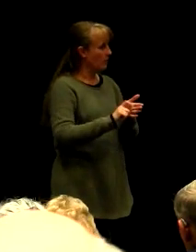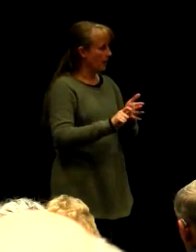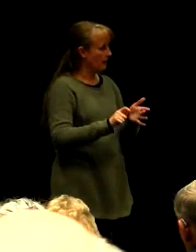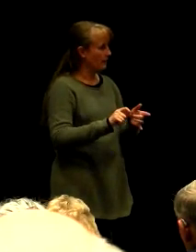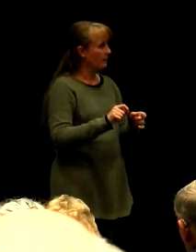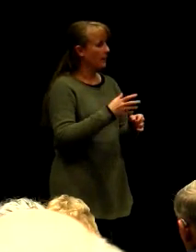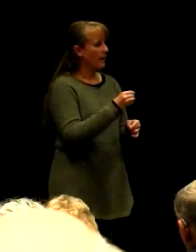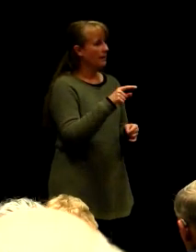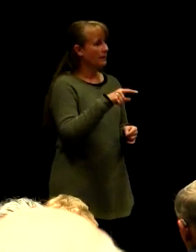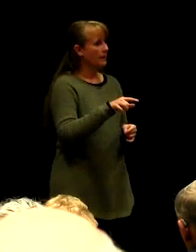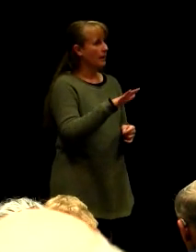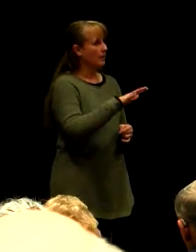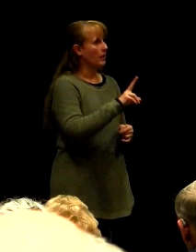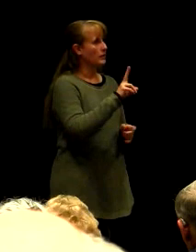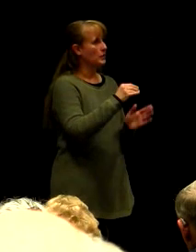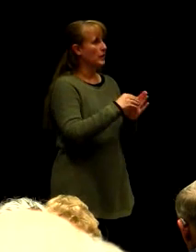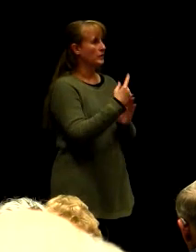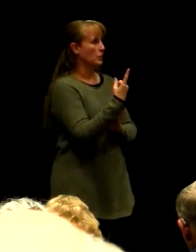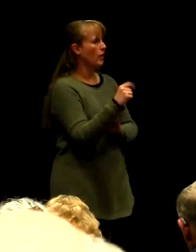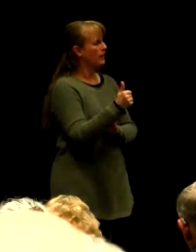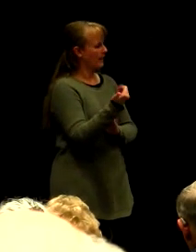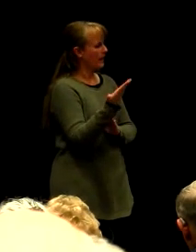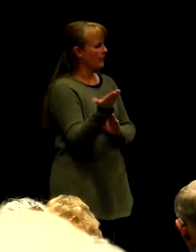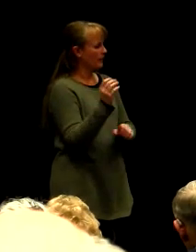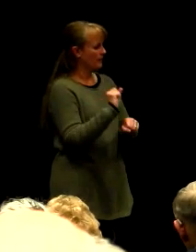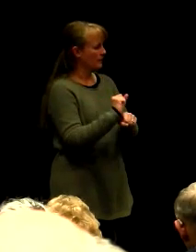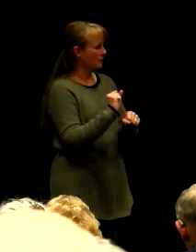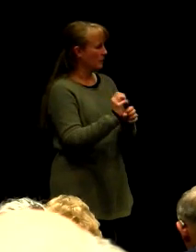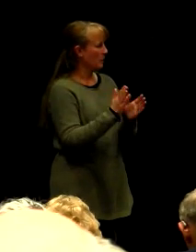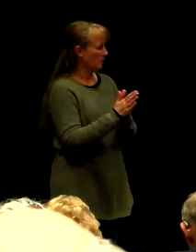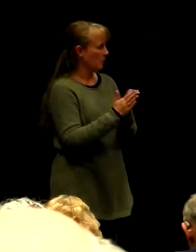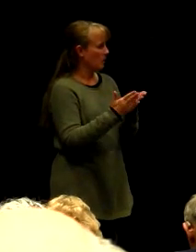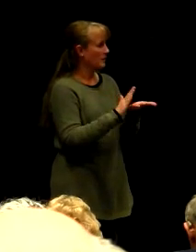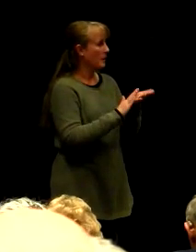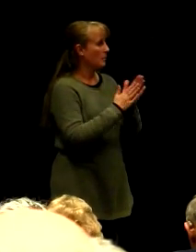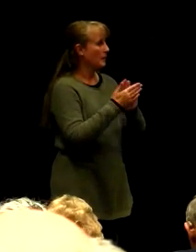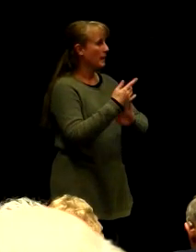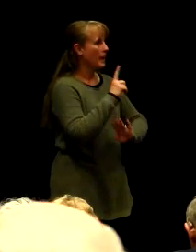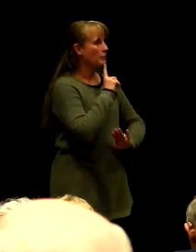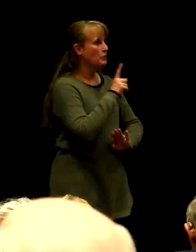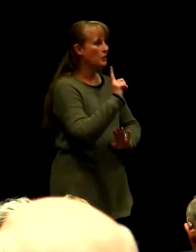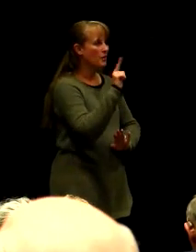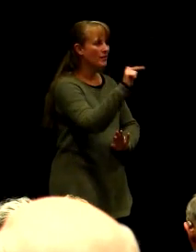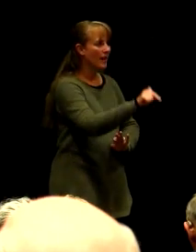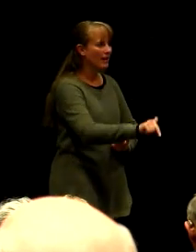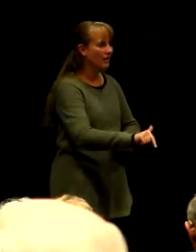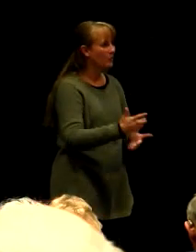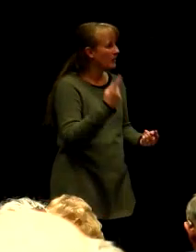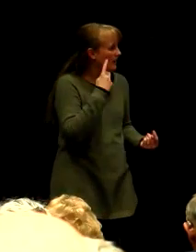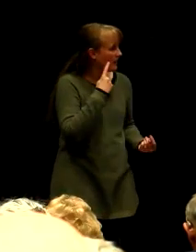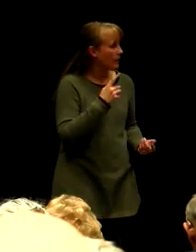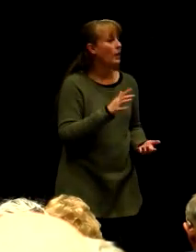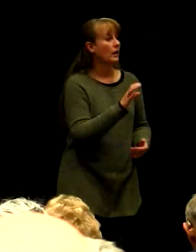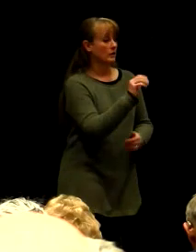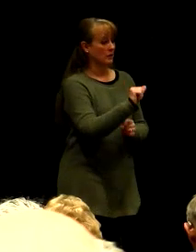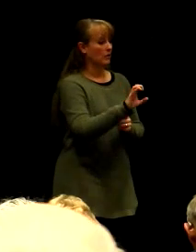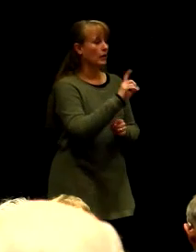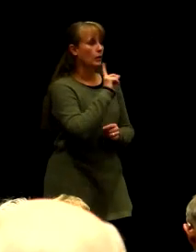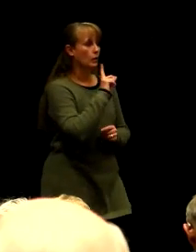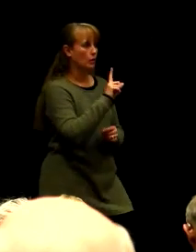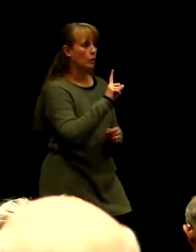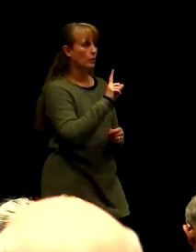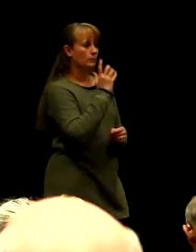Things about 2001 and other of his works that seem to have come true. Sure. Yeah, Clarke was